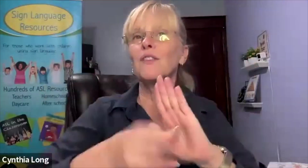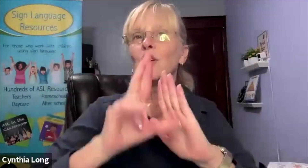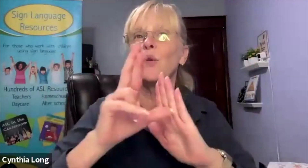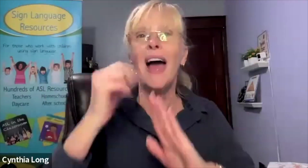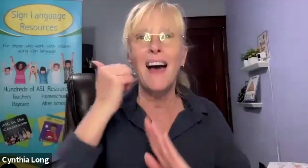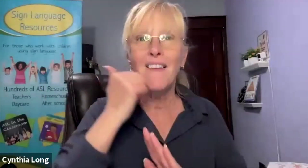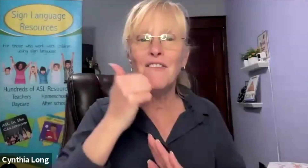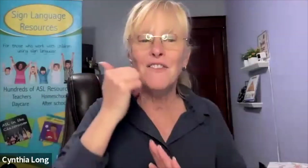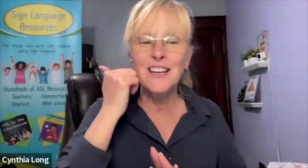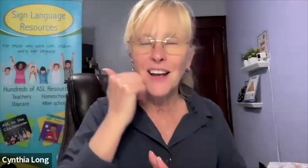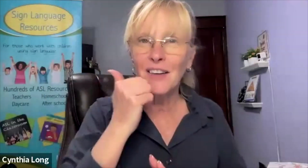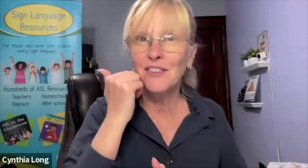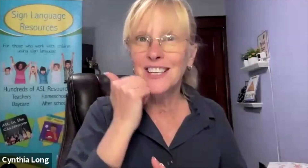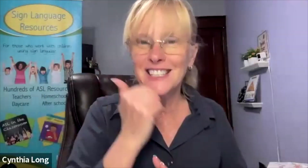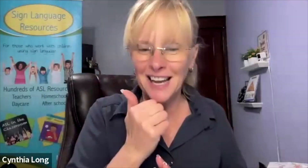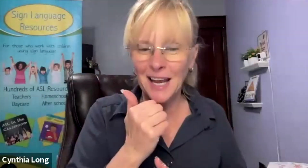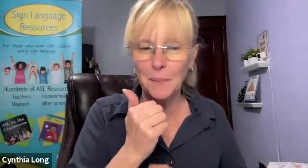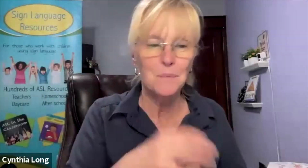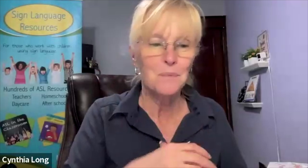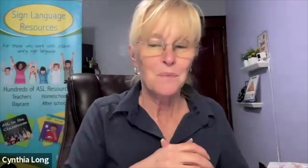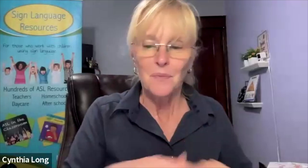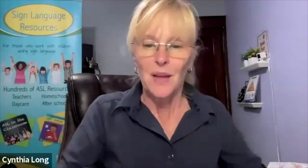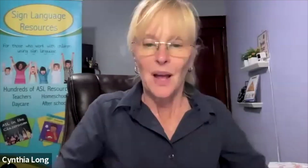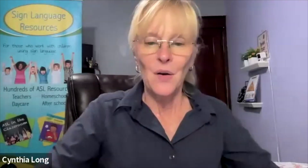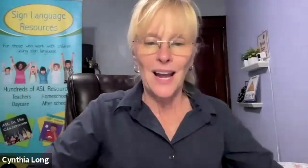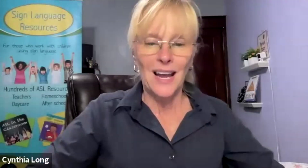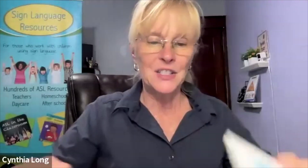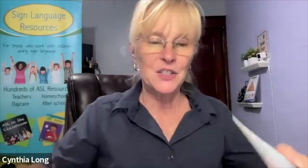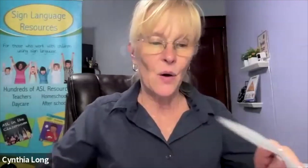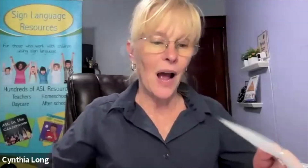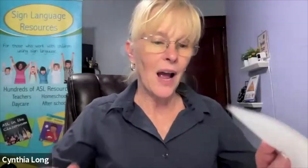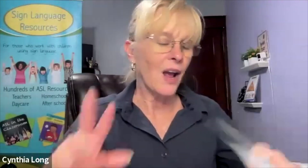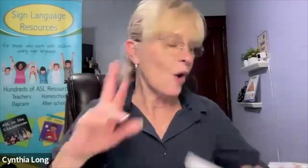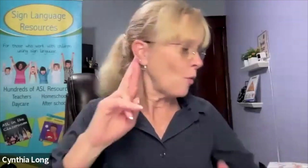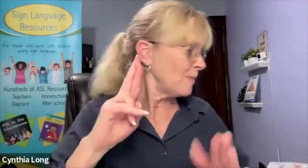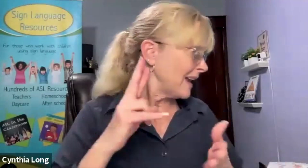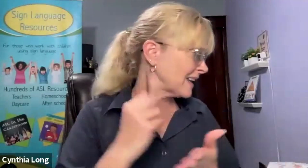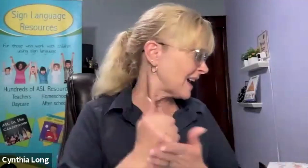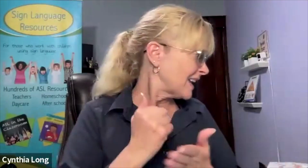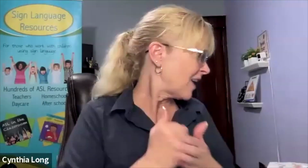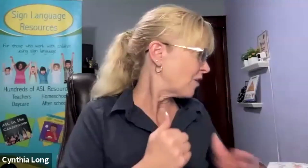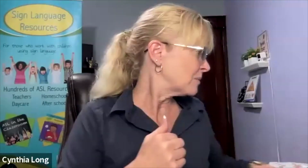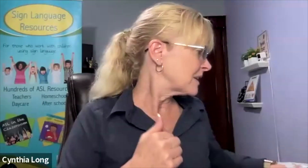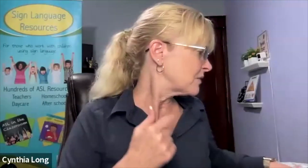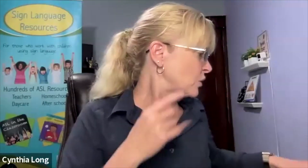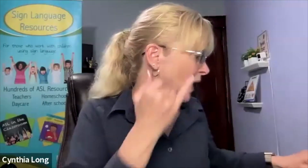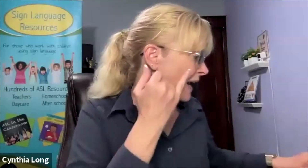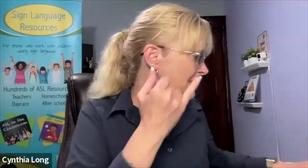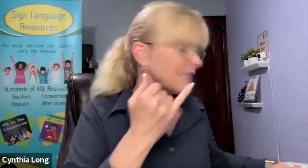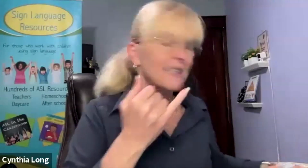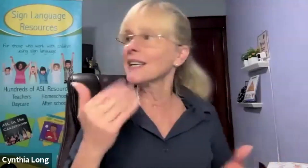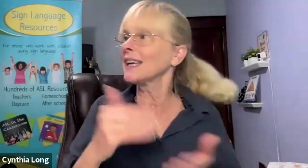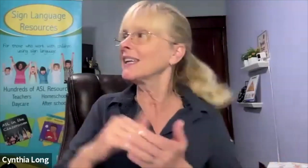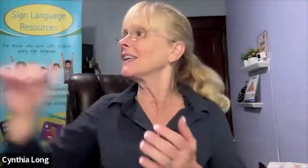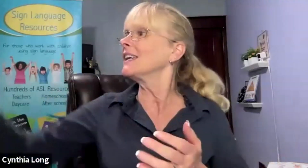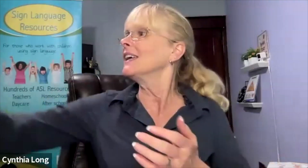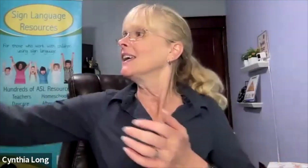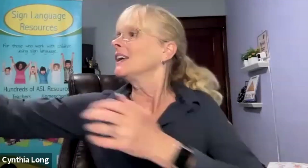review every day. Okay, so I hope that kind of helped giving you ideas. Again, here